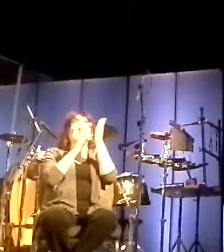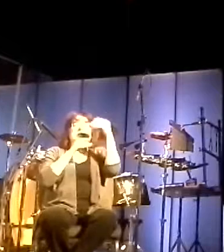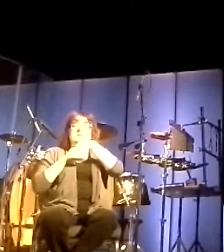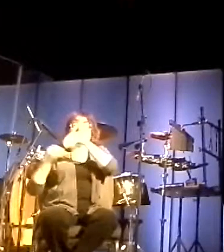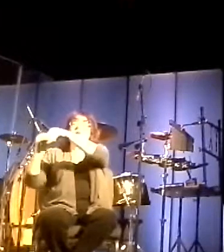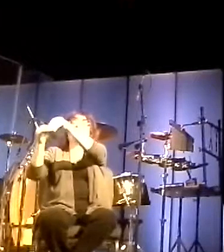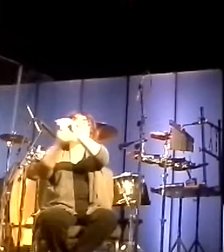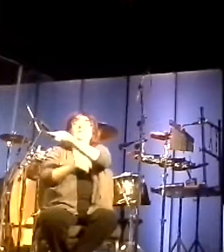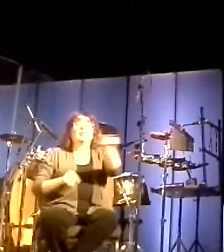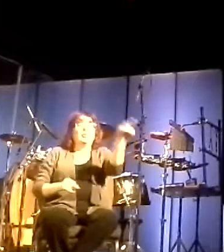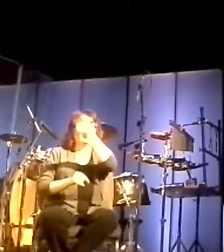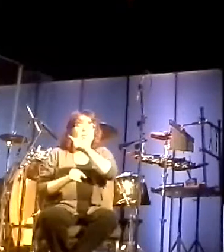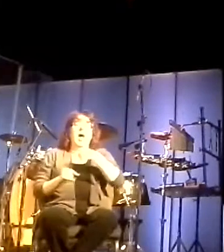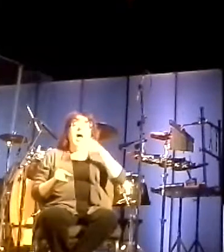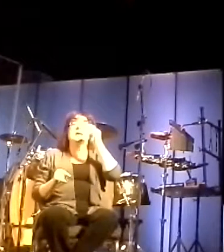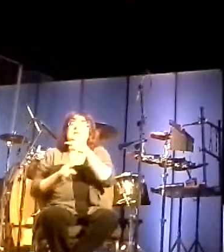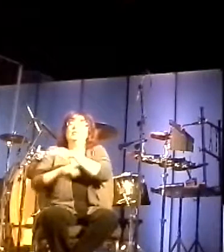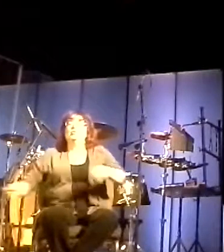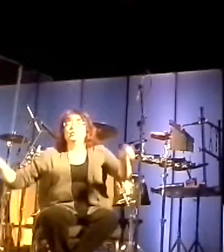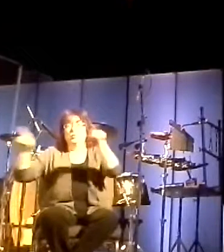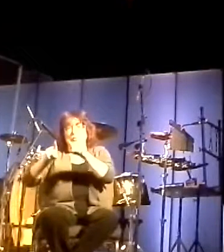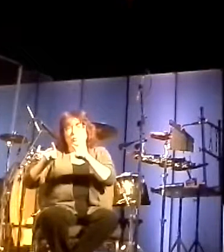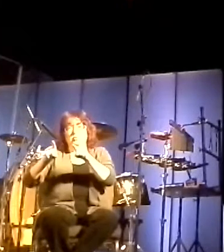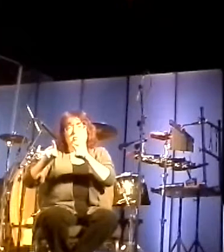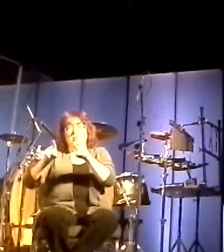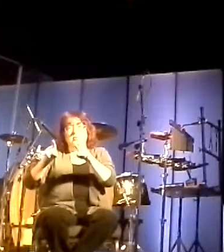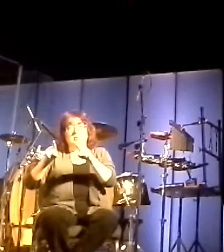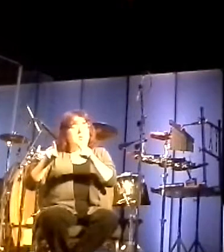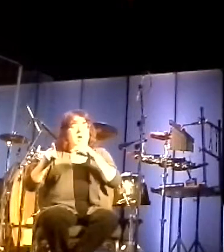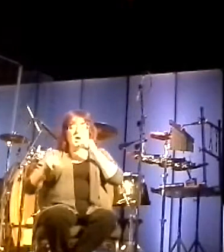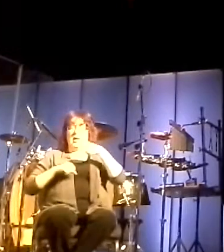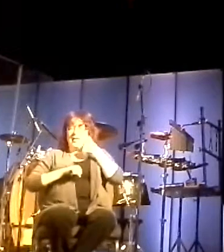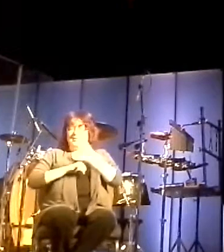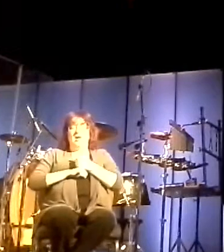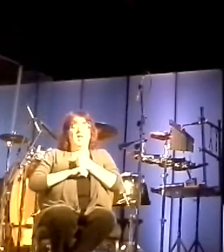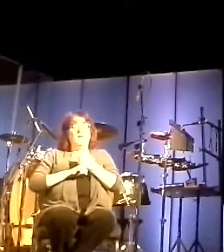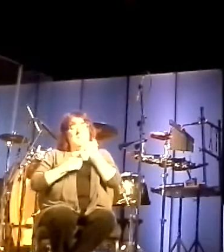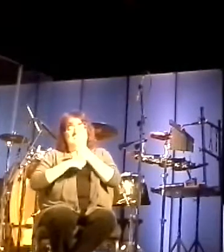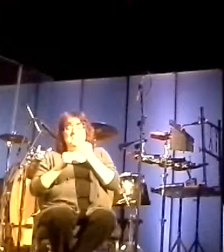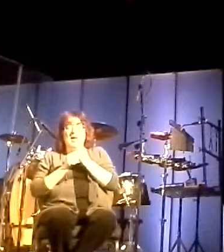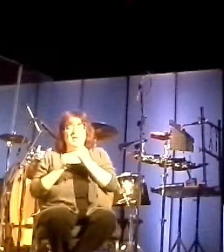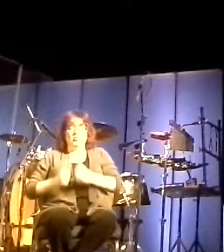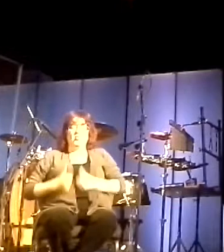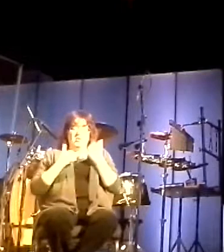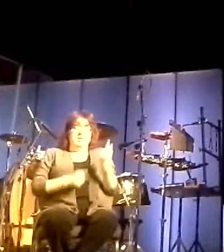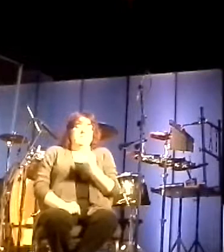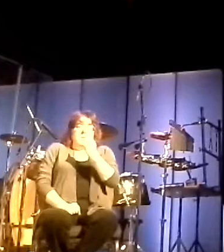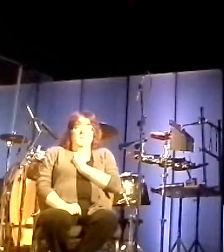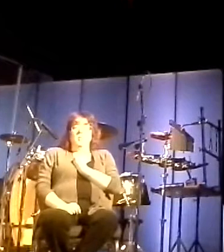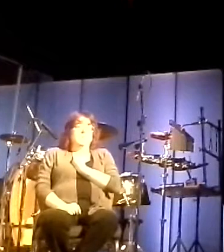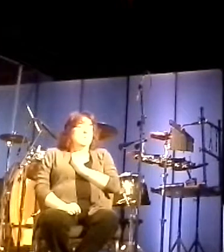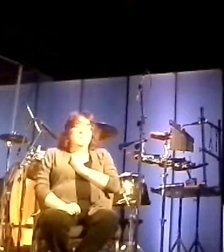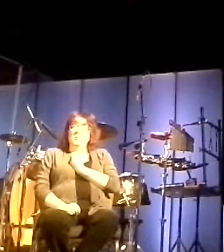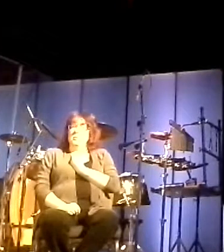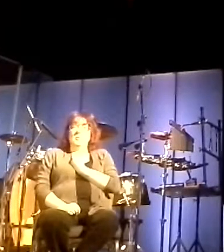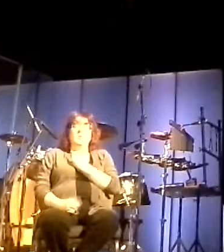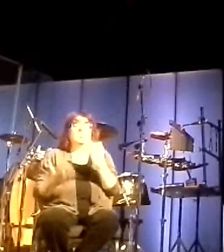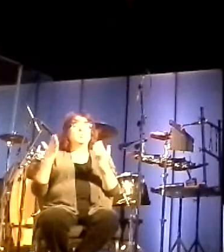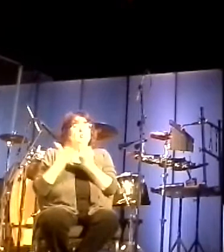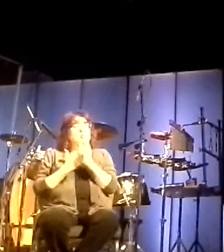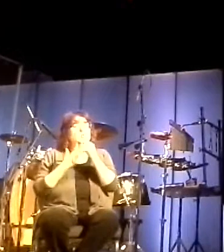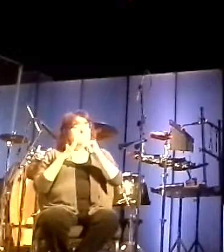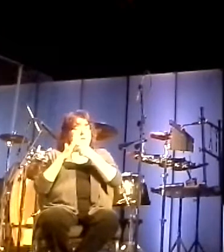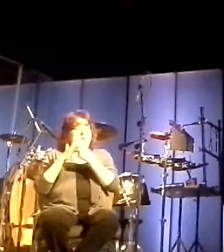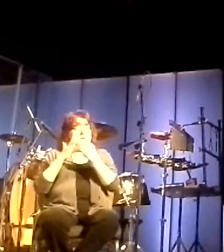you. I need you in my life. I was not made to do this life on my own. And new